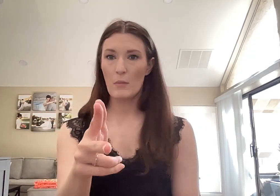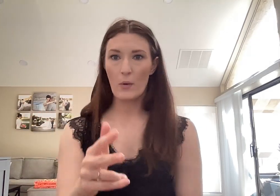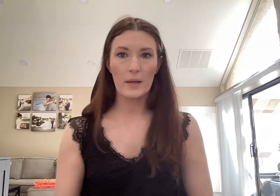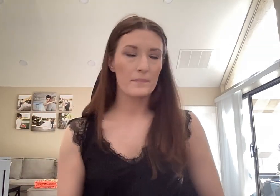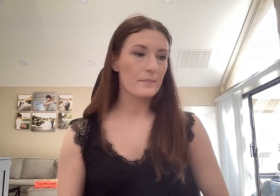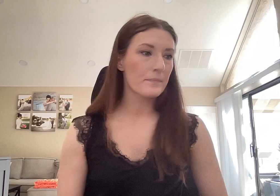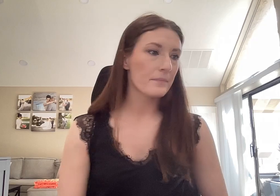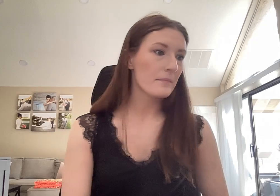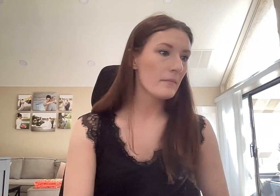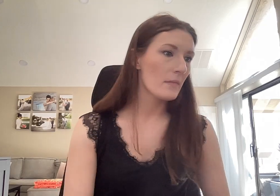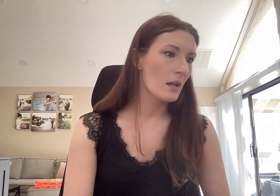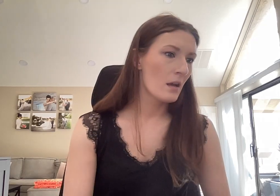going.